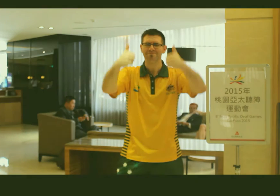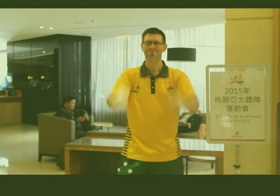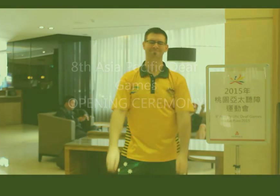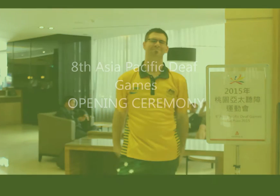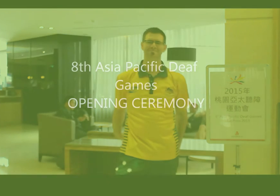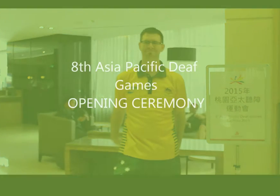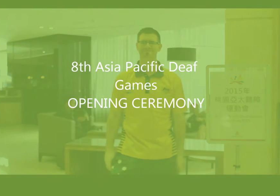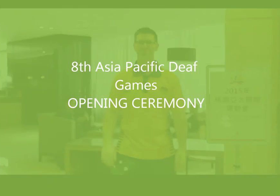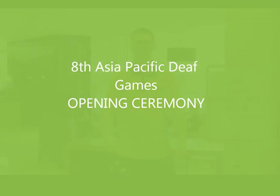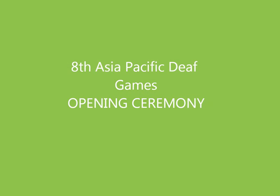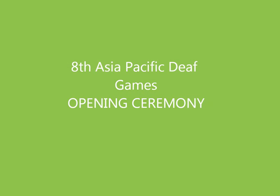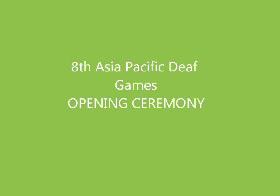on!